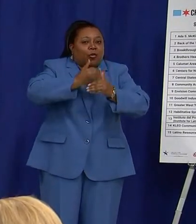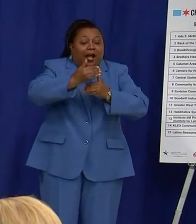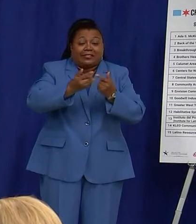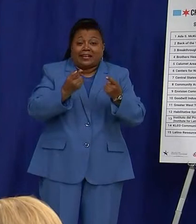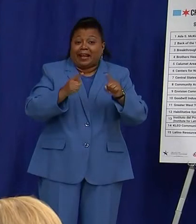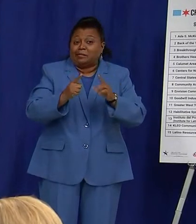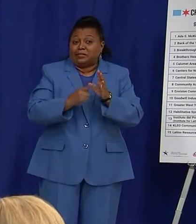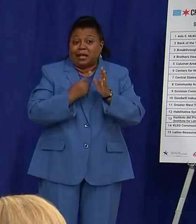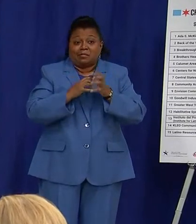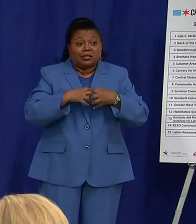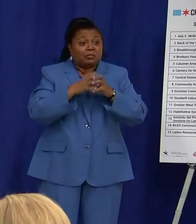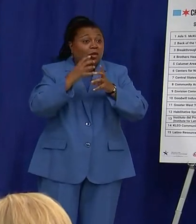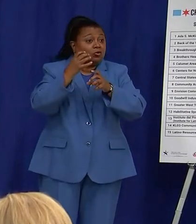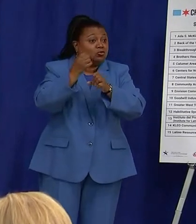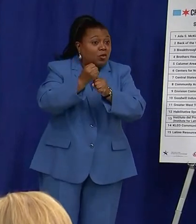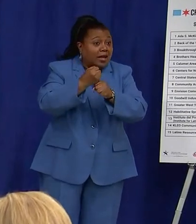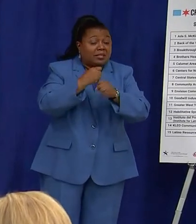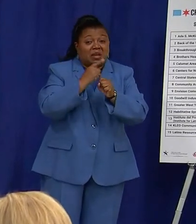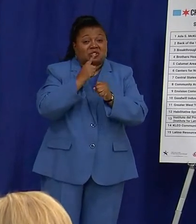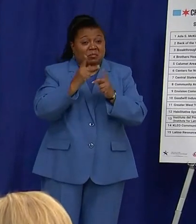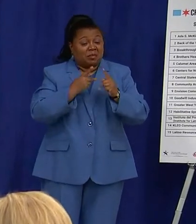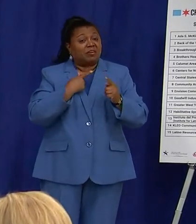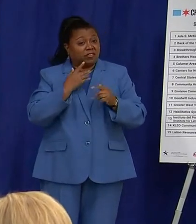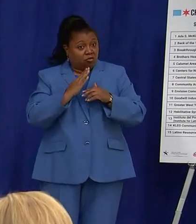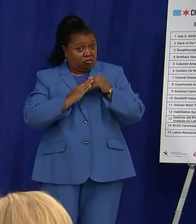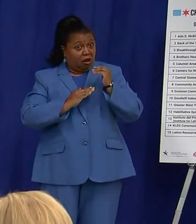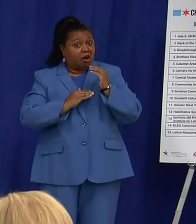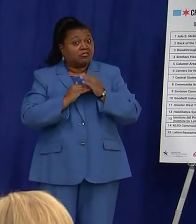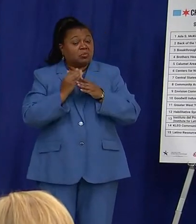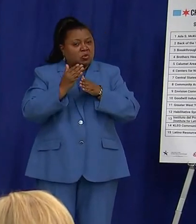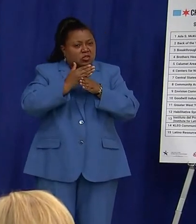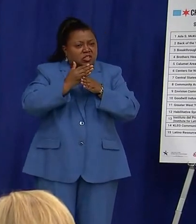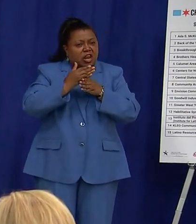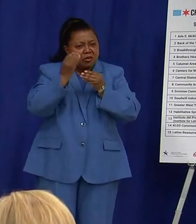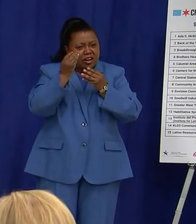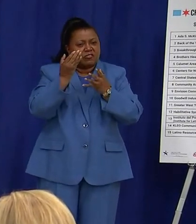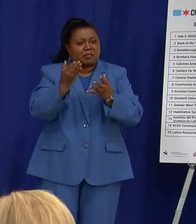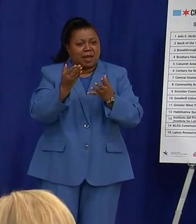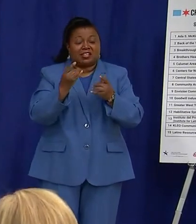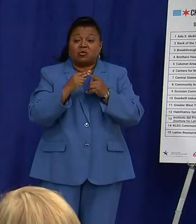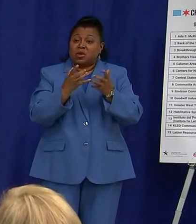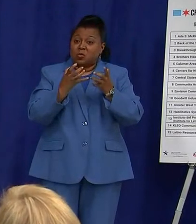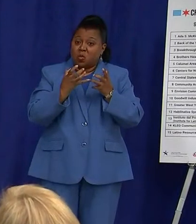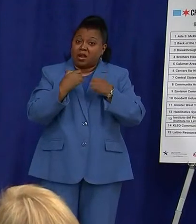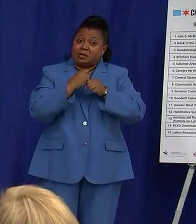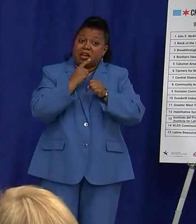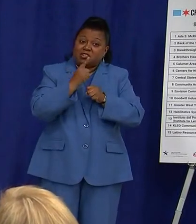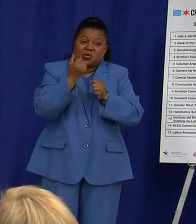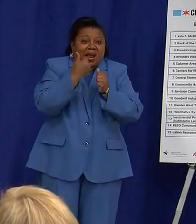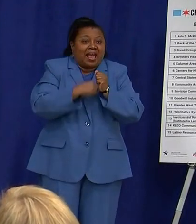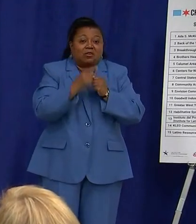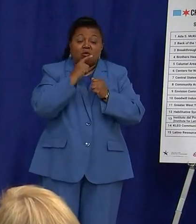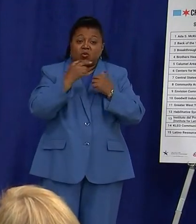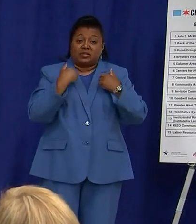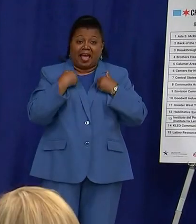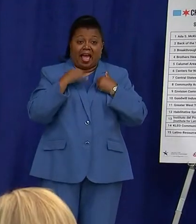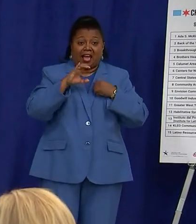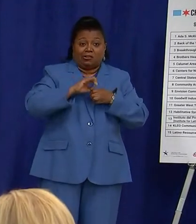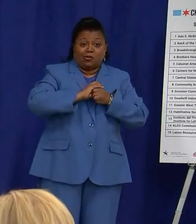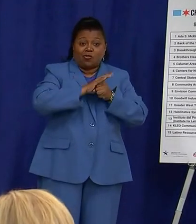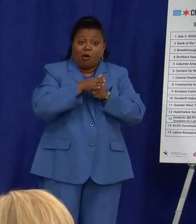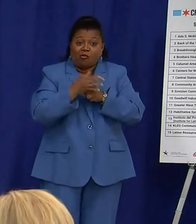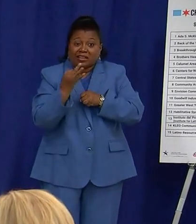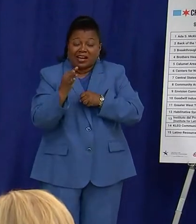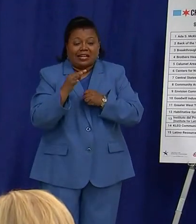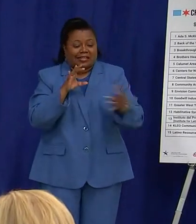happens, sometimes to build the trust and to make sure people feel comfortable sharing information. We want to make sure anybody who's had